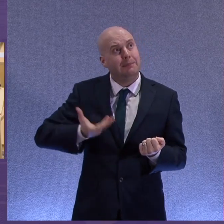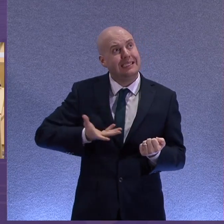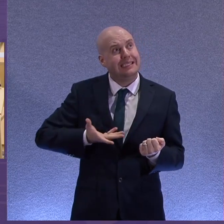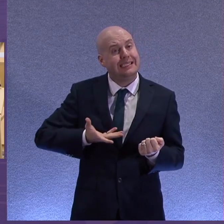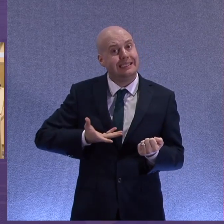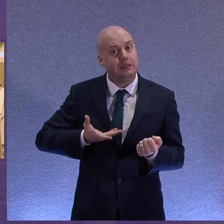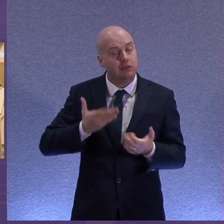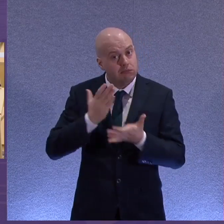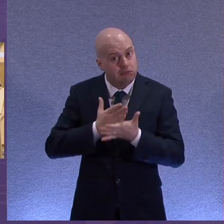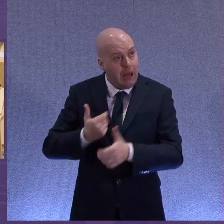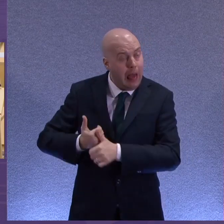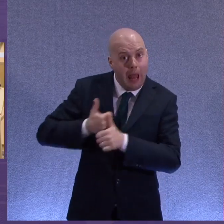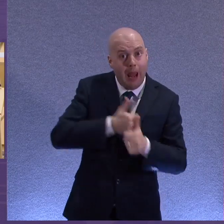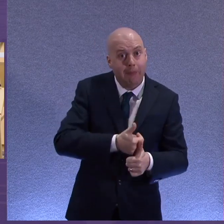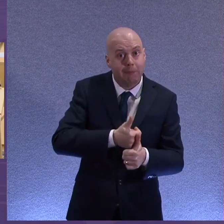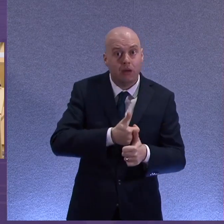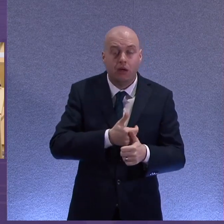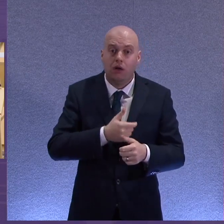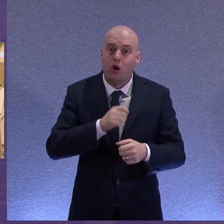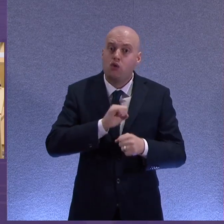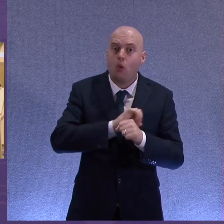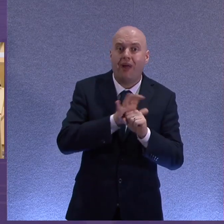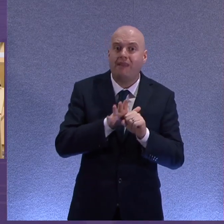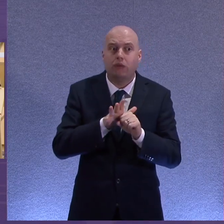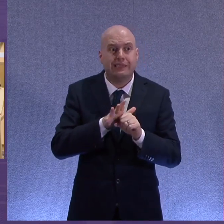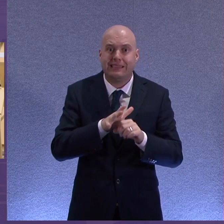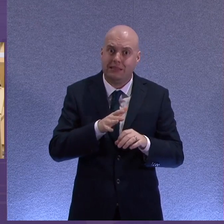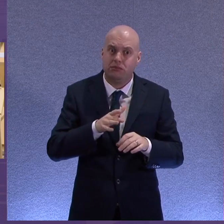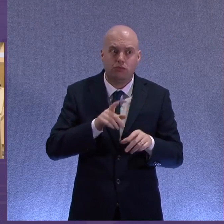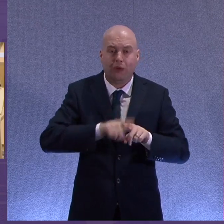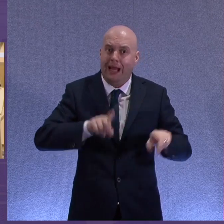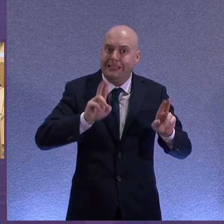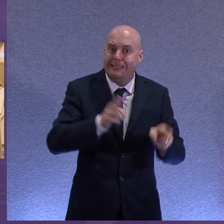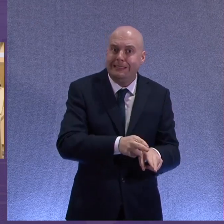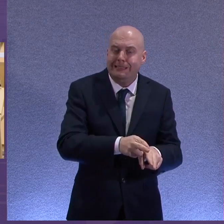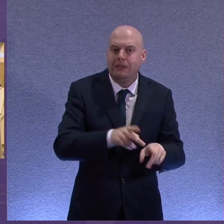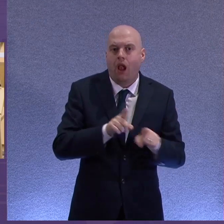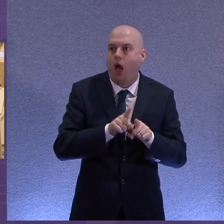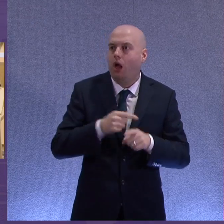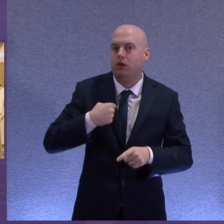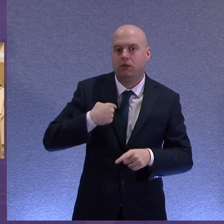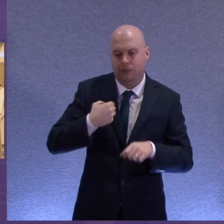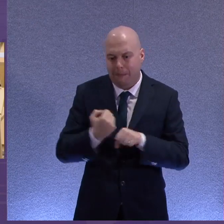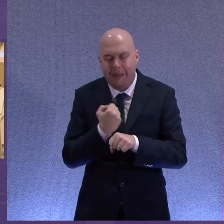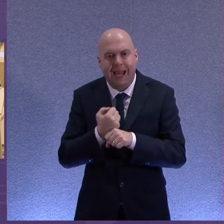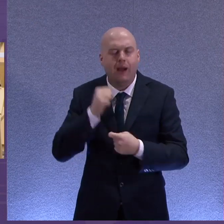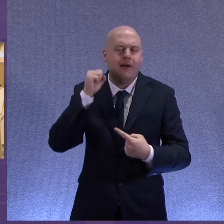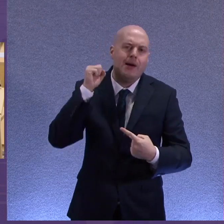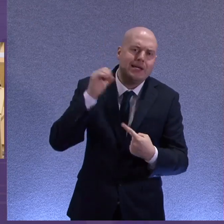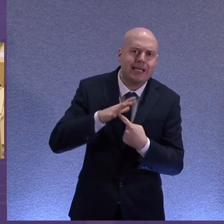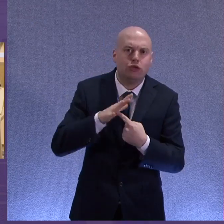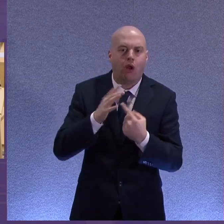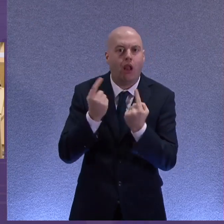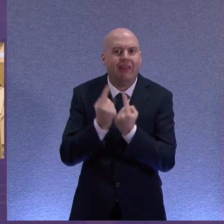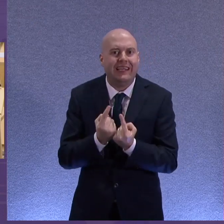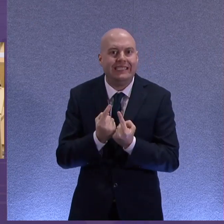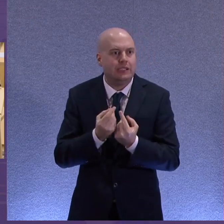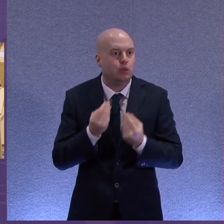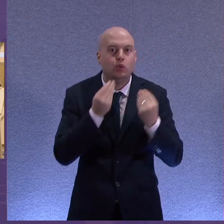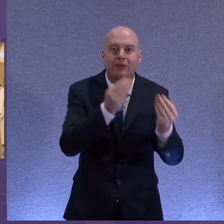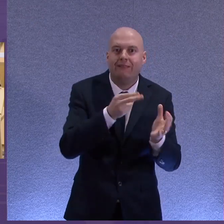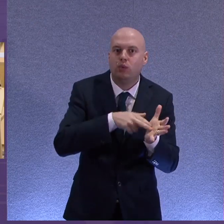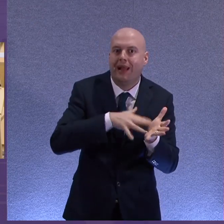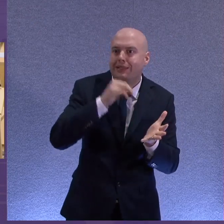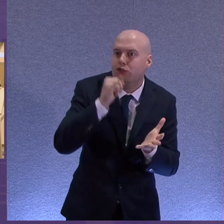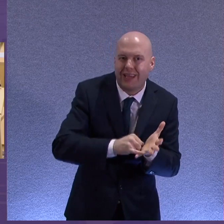for example, making medical supplies or manufacturing essential items, or is it contributing something essential to the well-being of